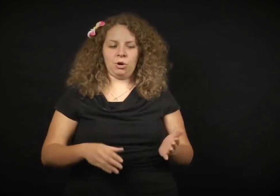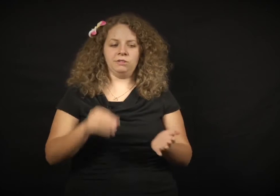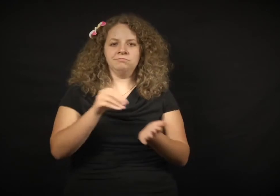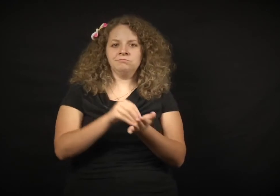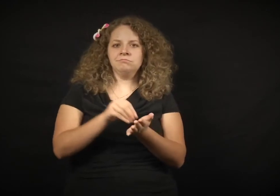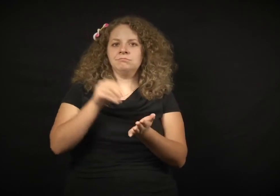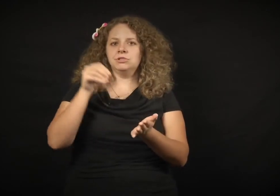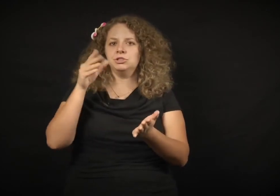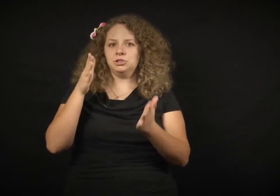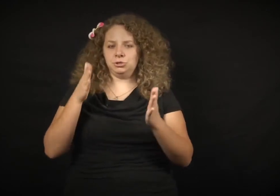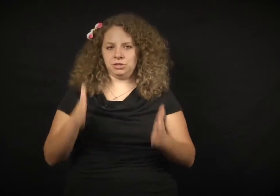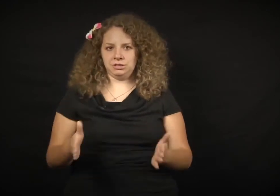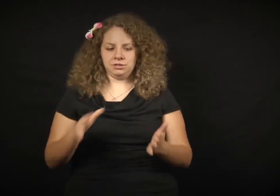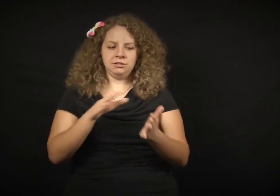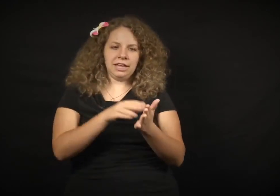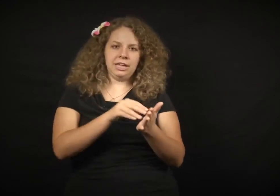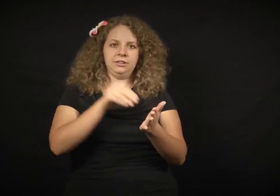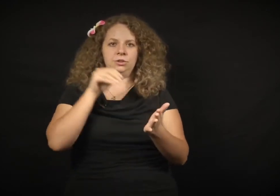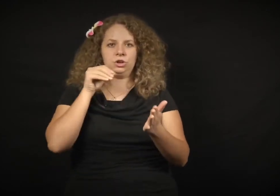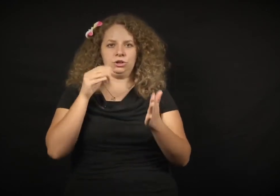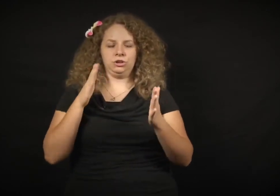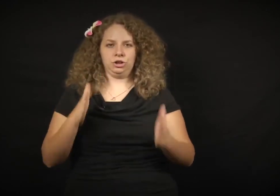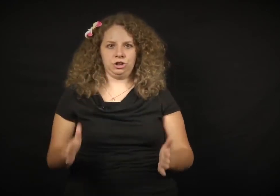or student, a learner.